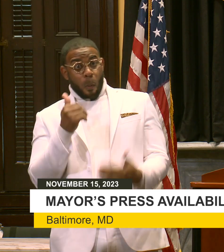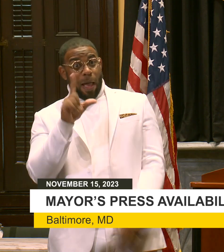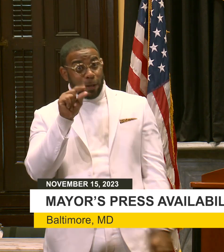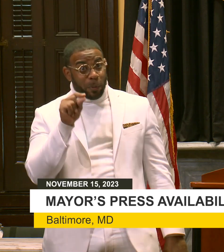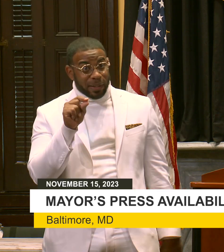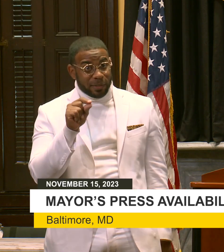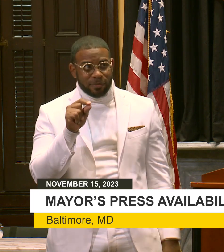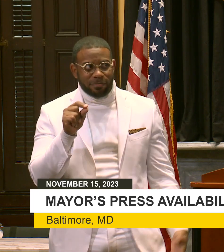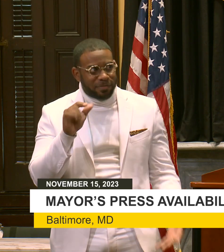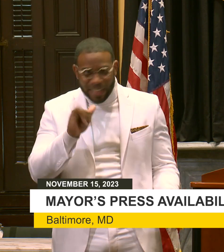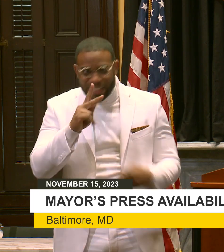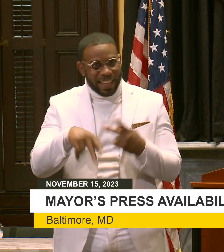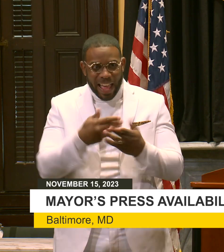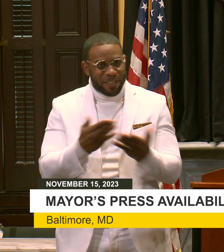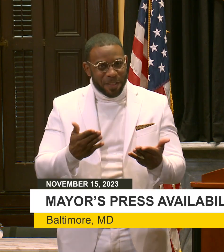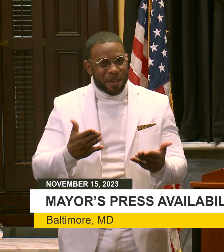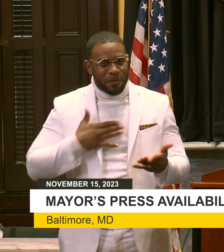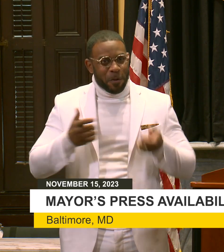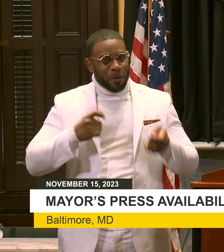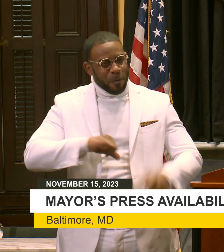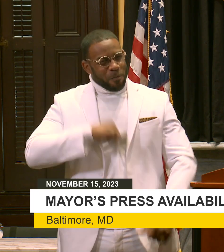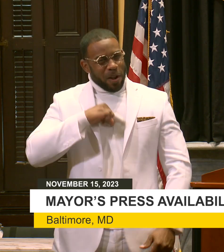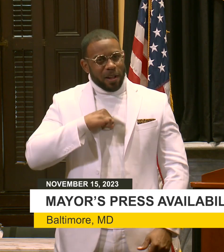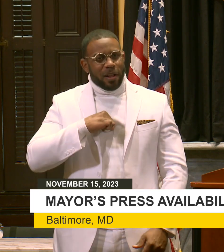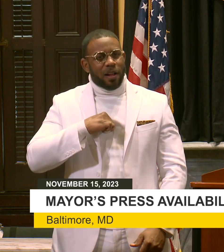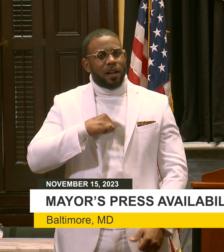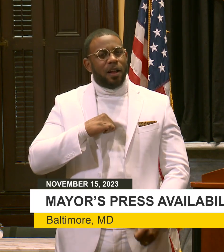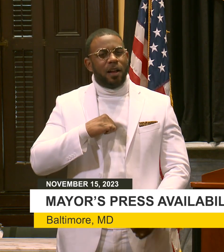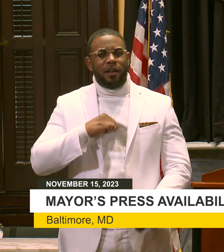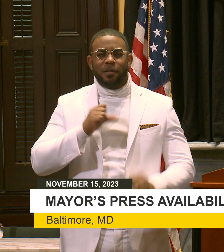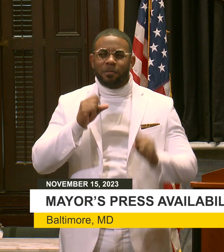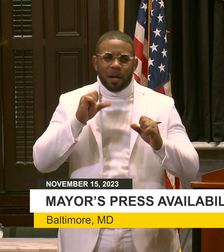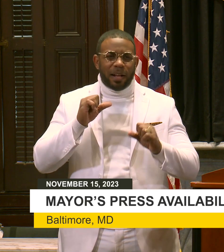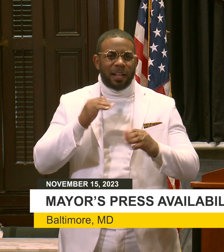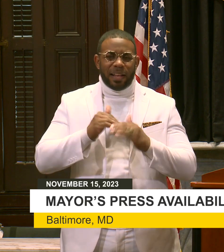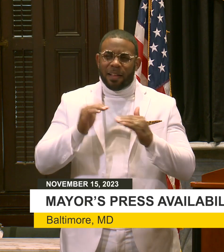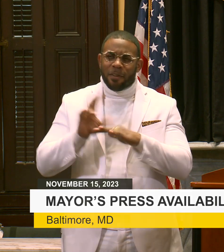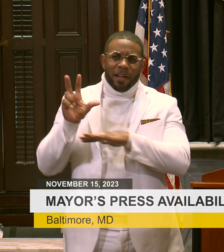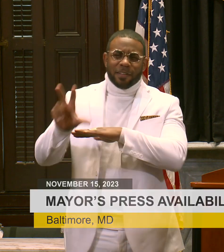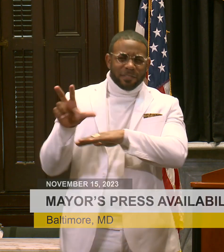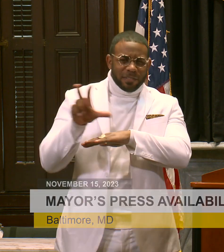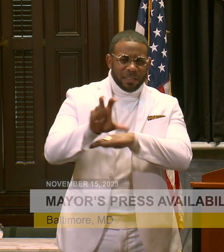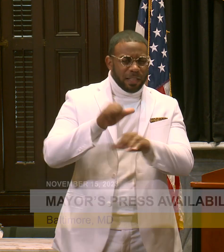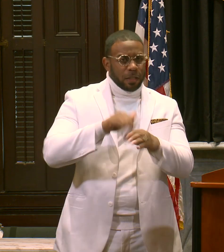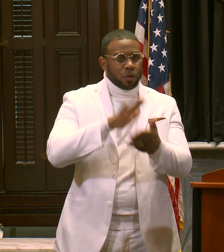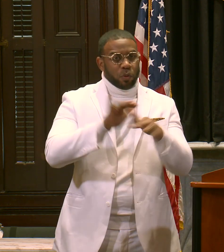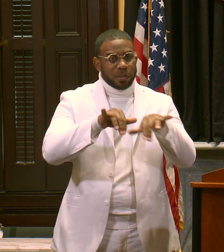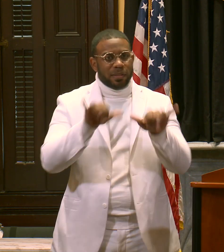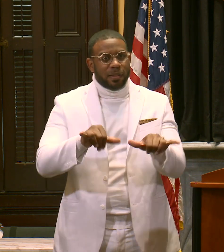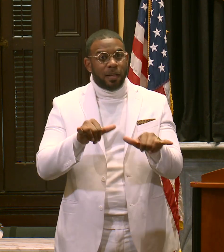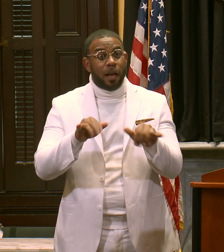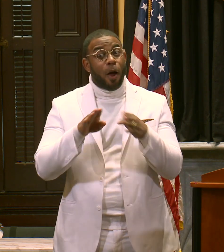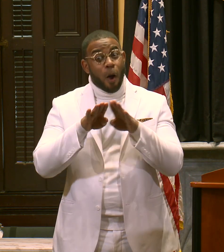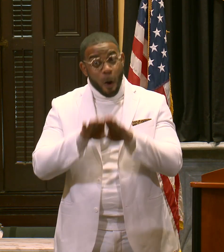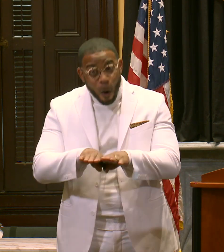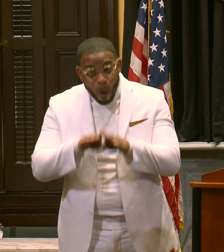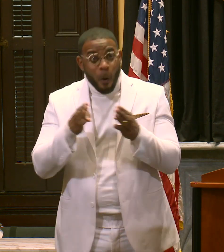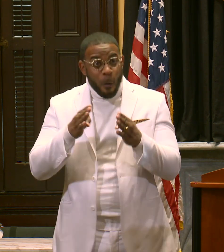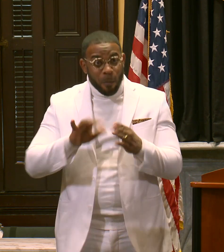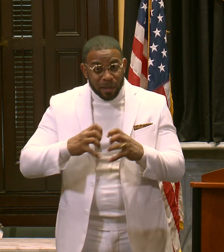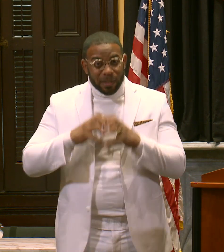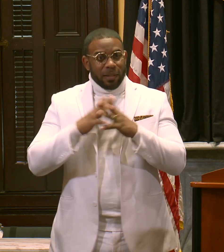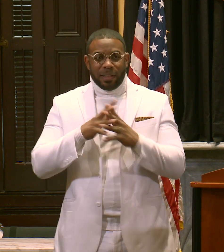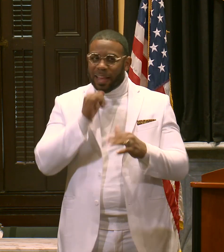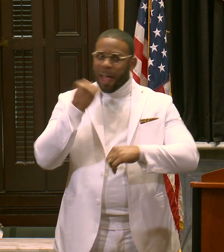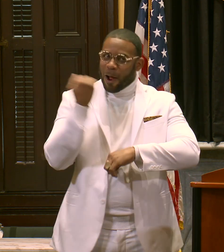20, right? Those are the kind of things that we have to do. Record levels of investments into our school system, opening recreation